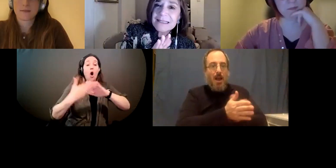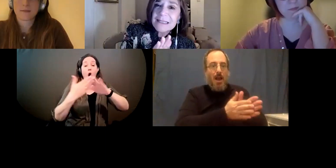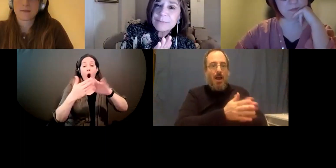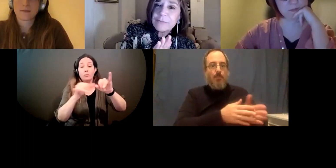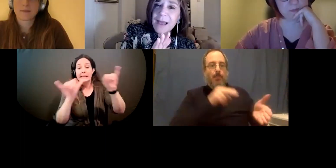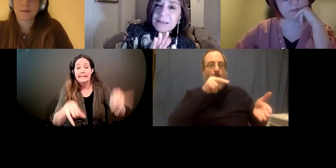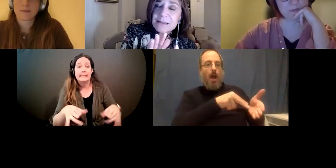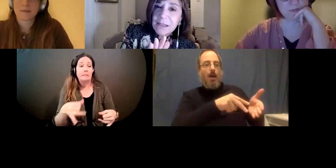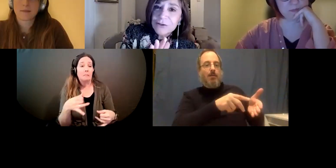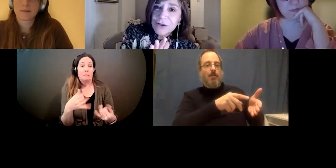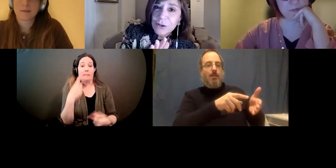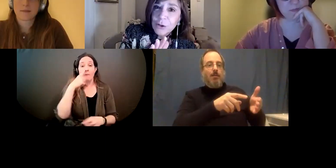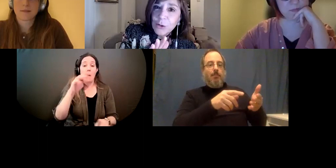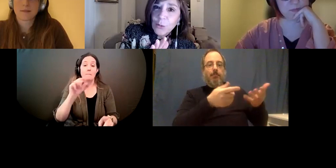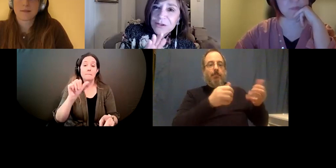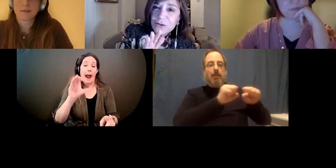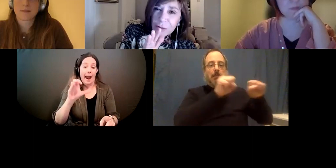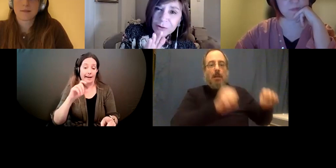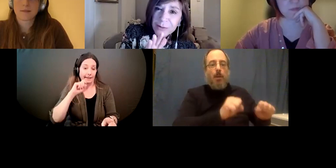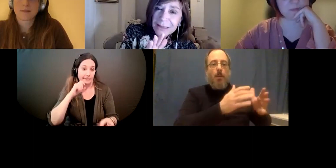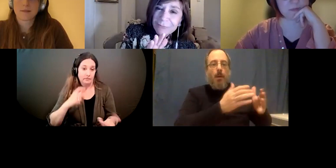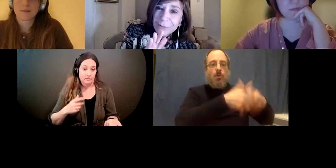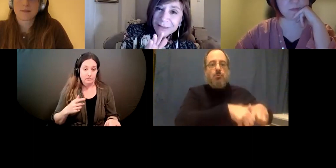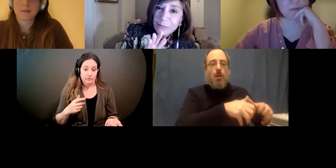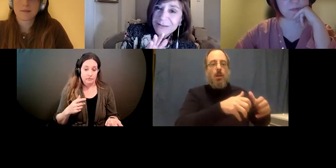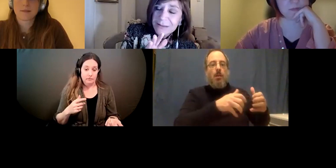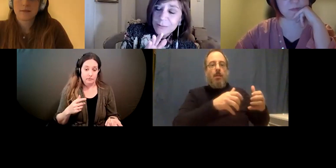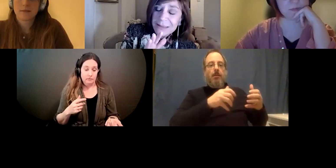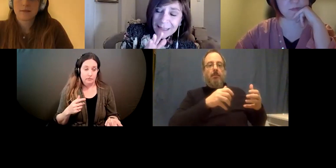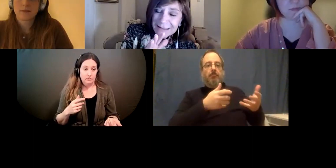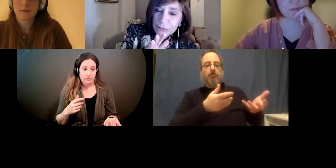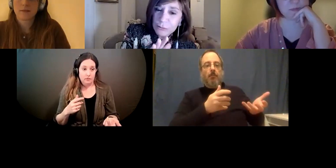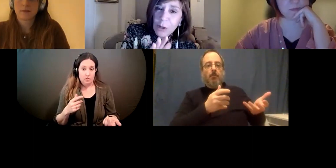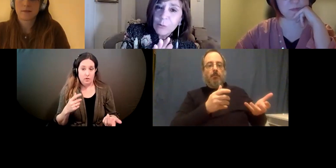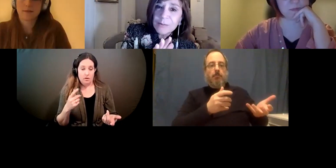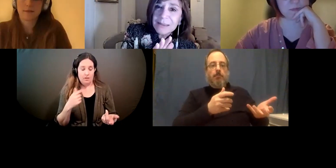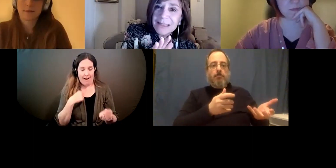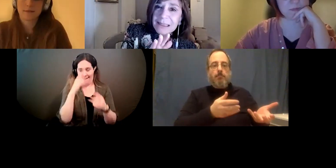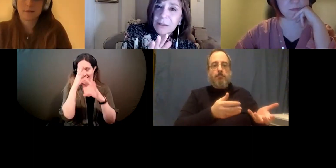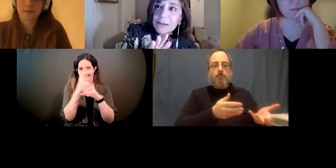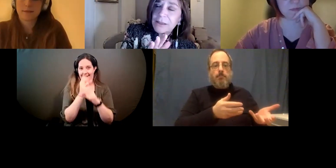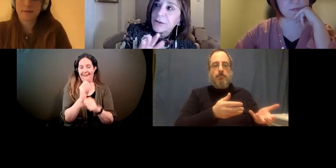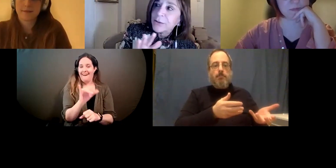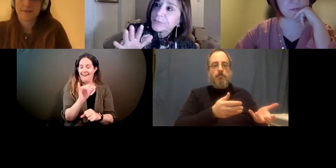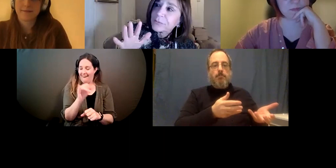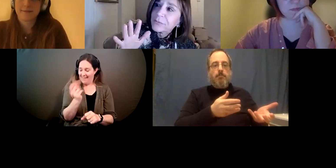operating system of a Macintosh, what struck me really was it was a Nancy Drew moment, because I